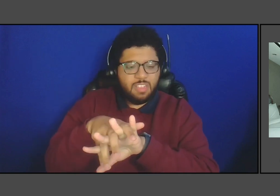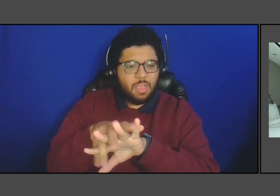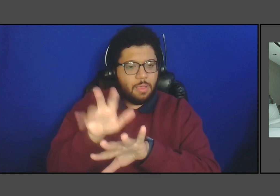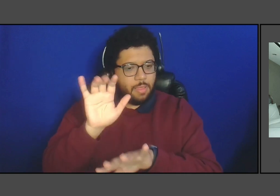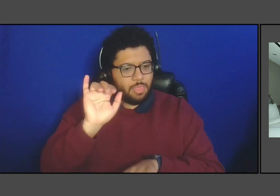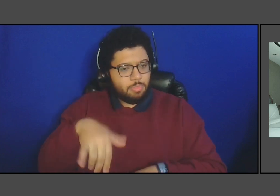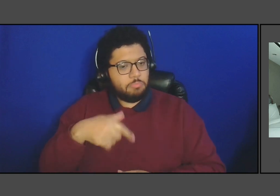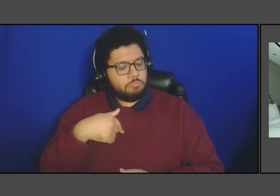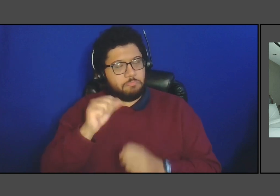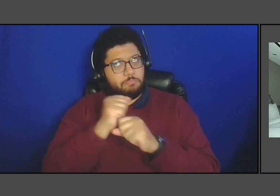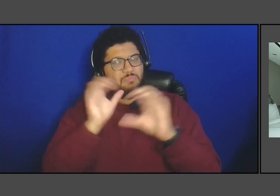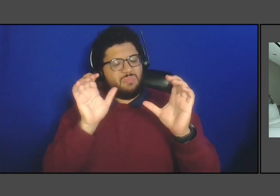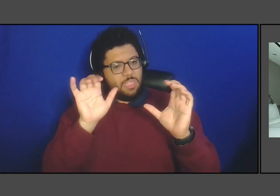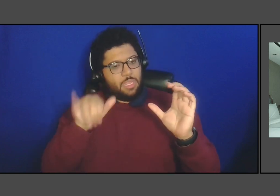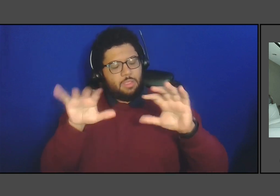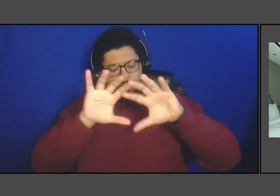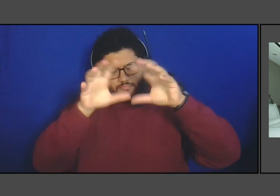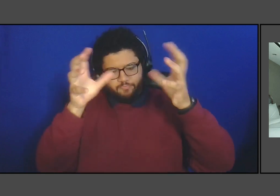a